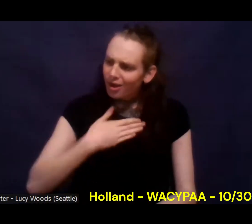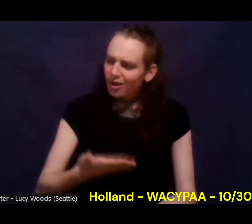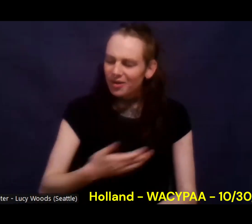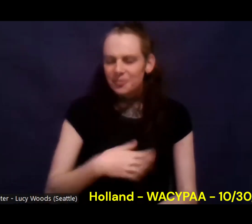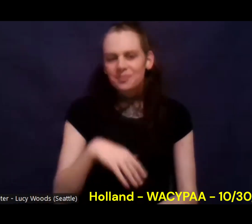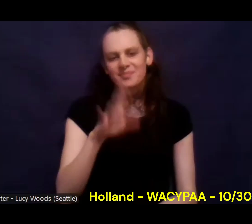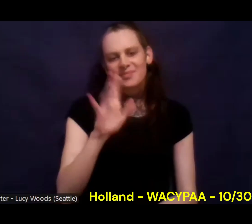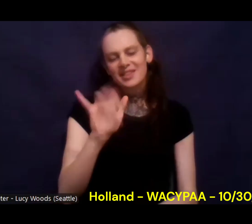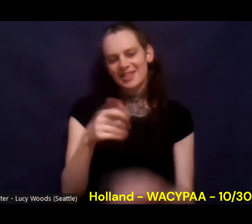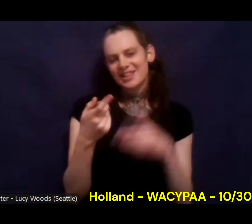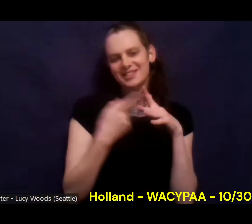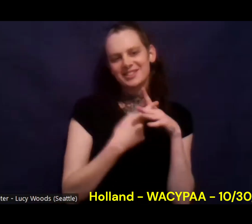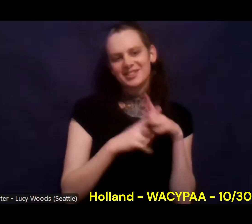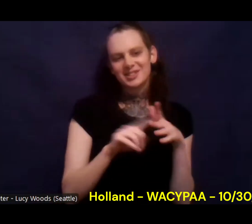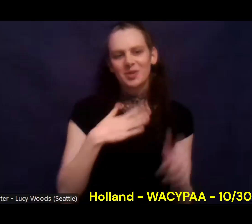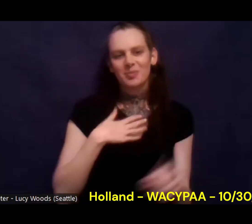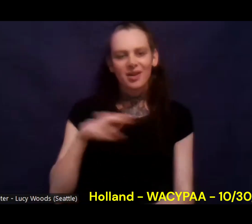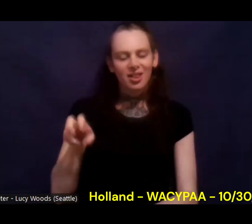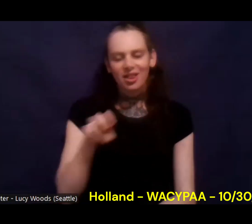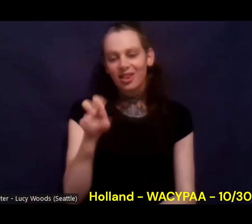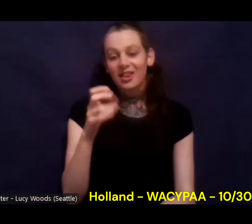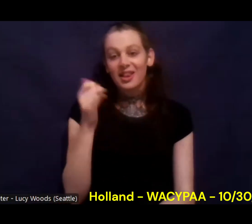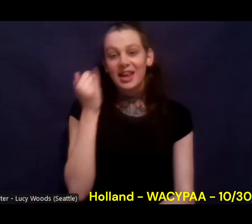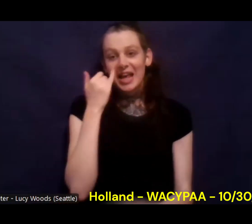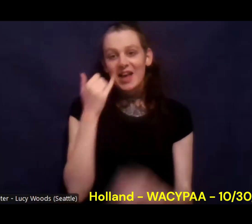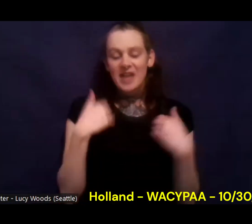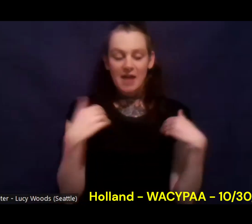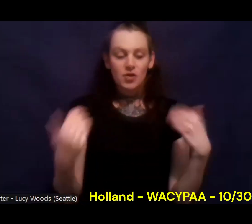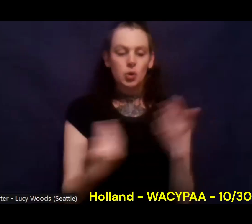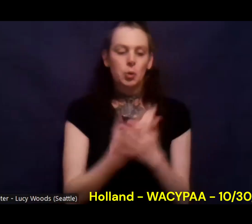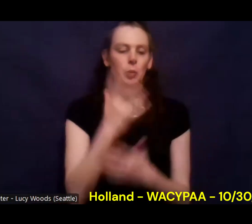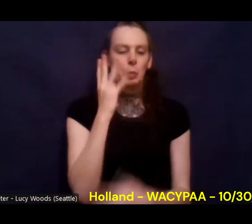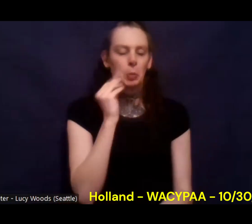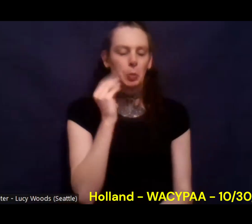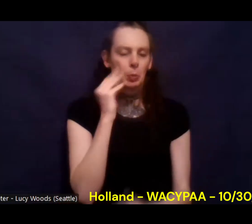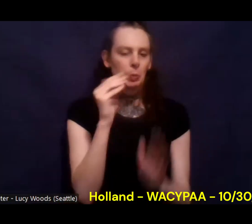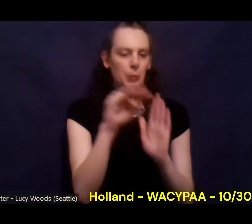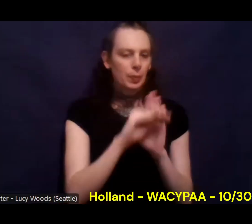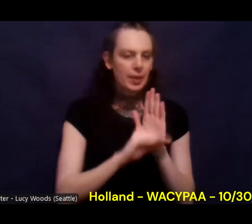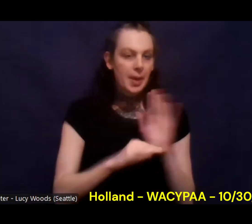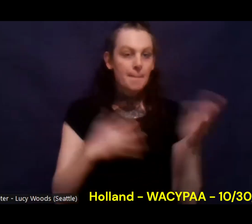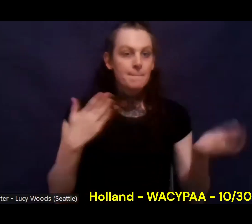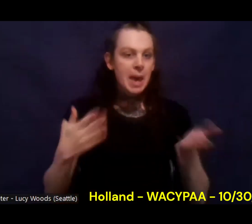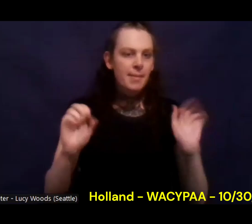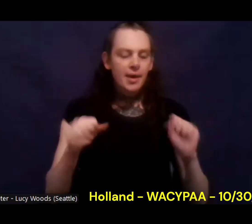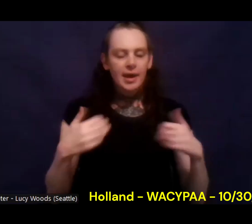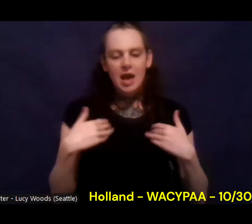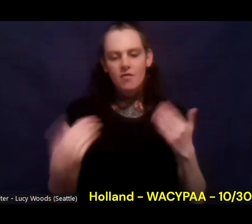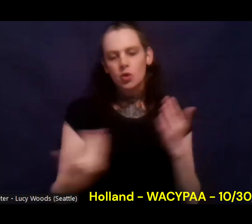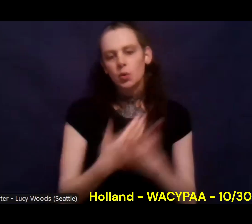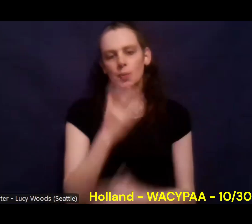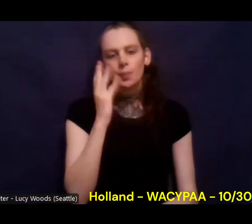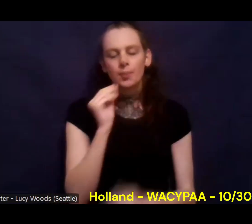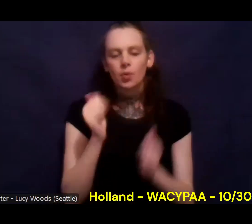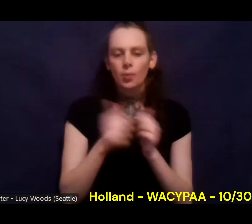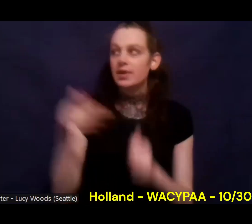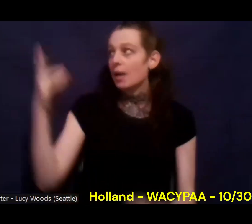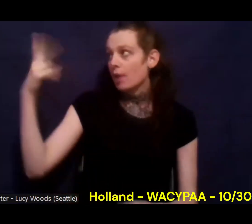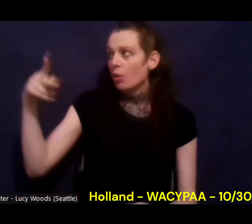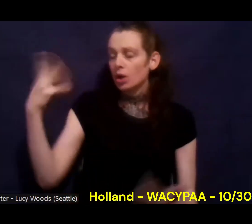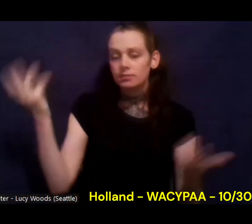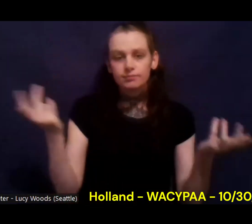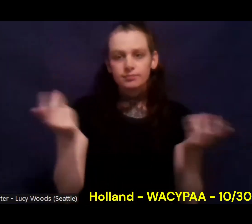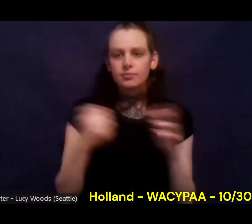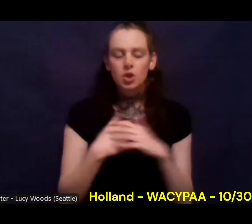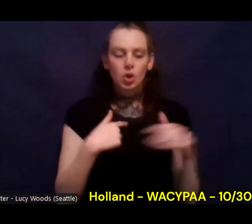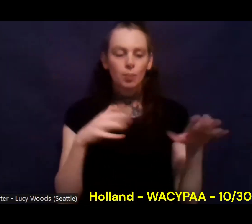my journey into believing that, like, if I have a new experience with the steps, then maybe I can have a new experience with a higher power. So that's what I did. I did step